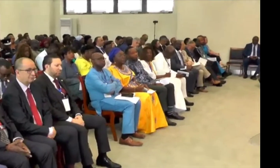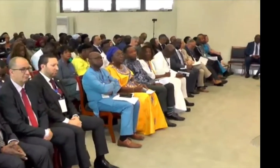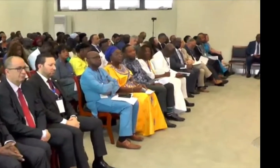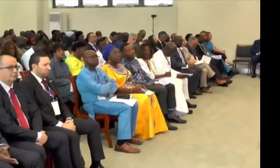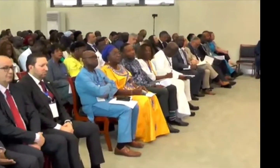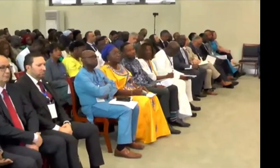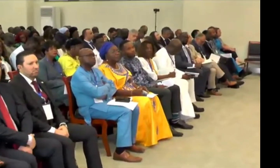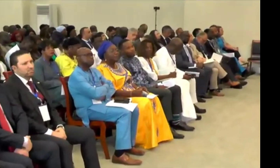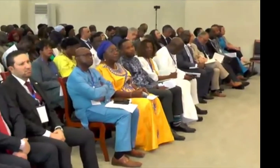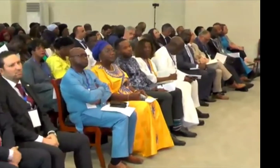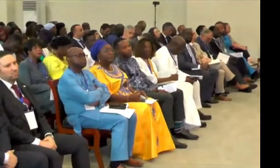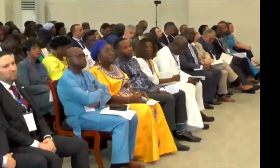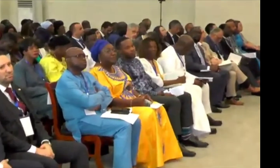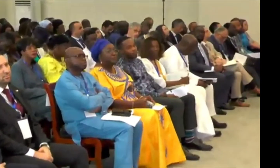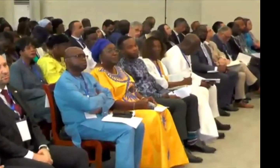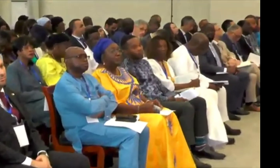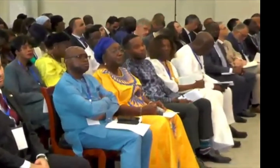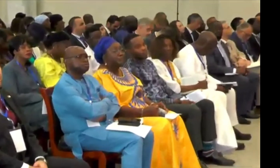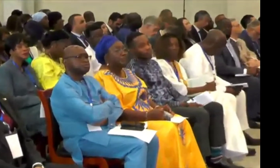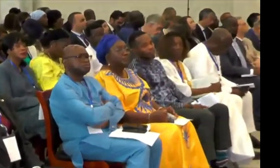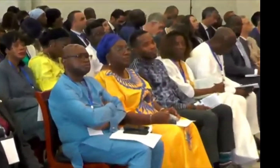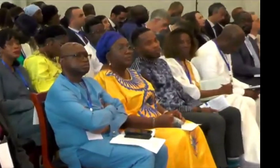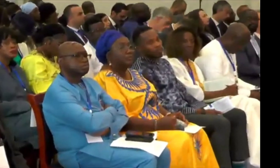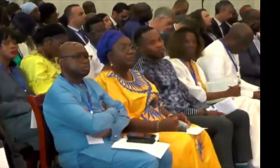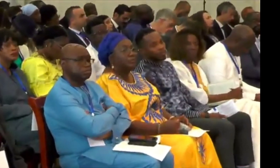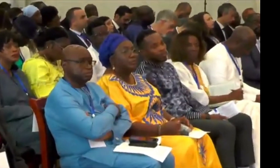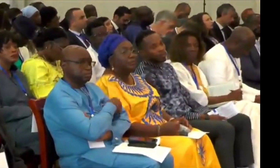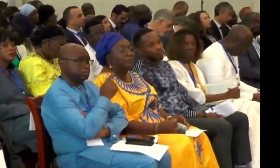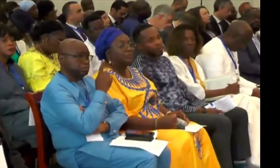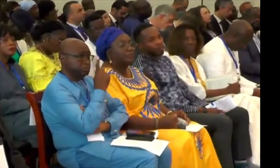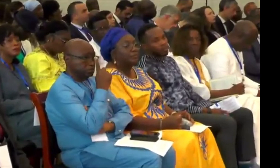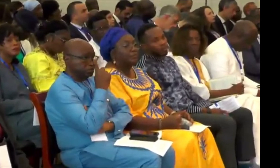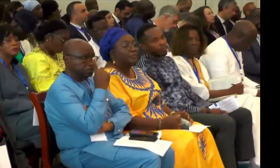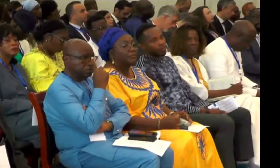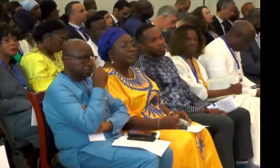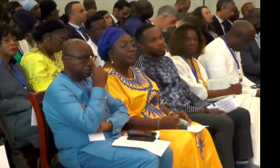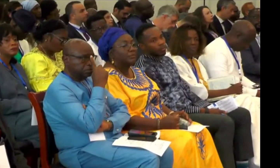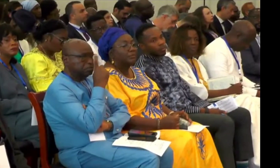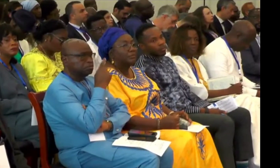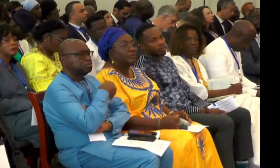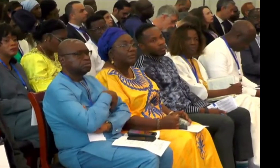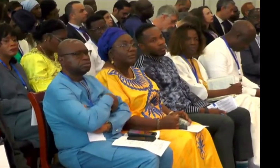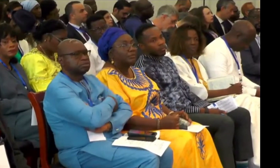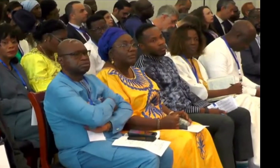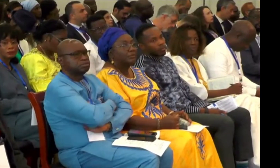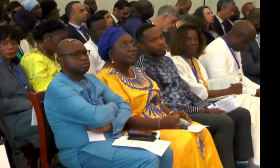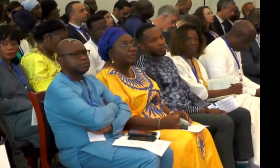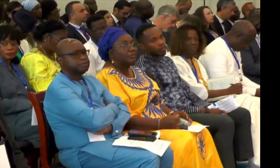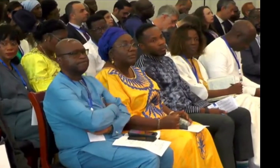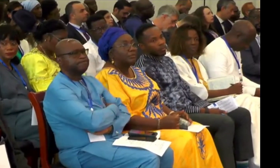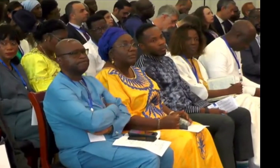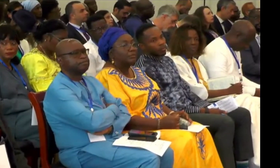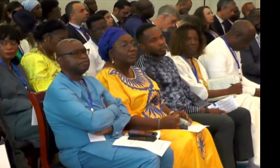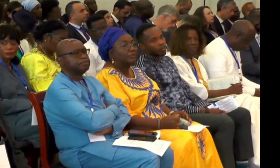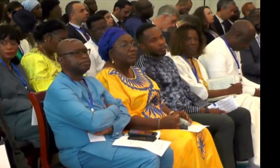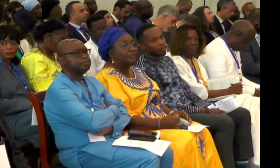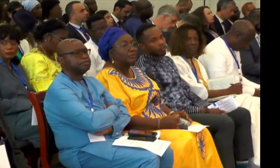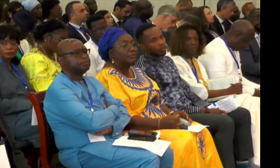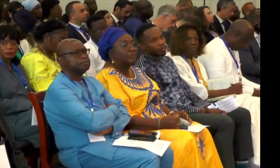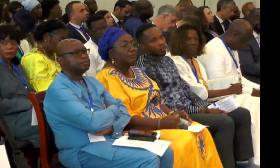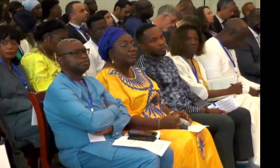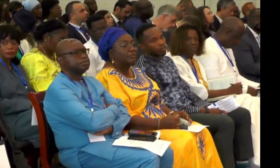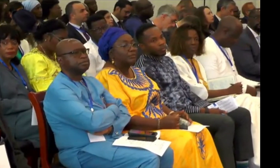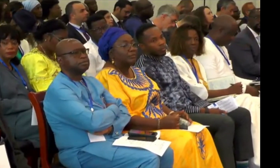peace operations largely concentrated on the continent and implemented